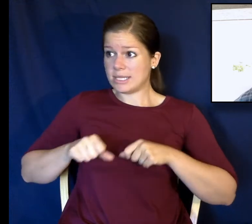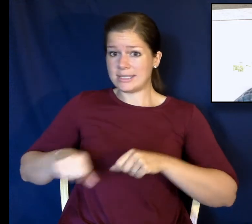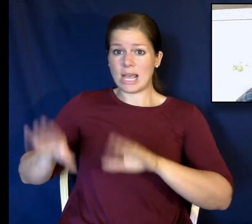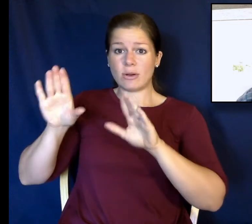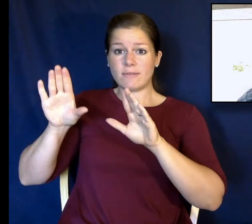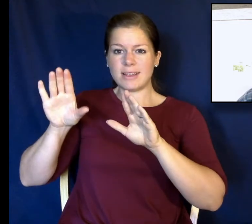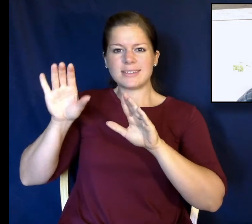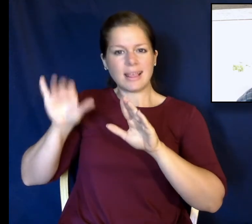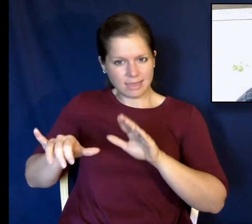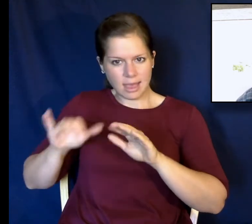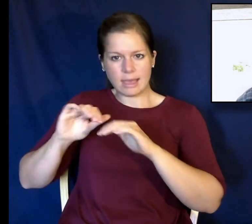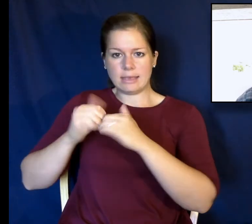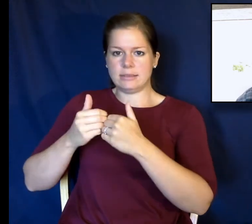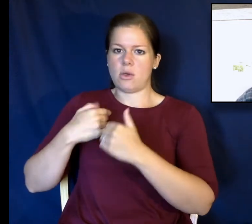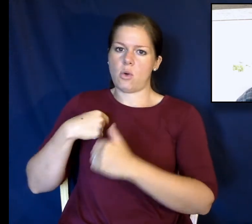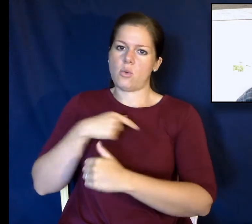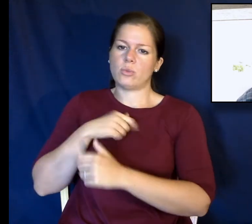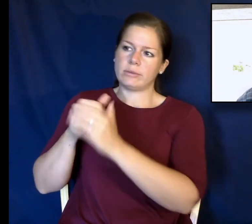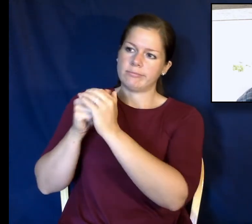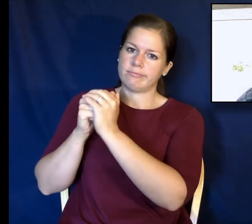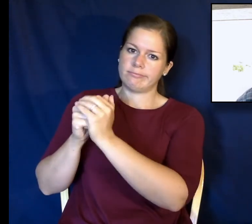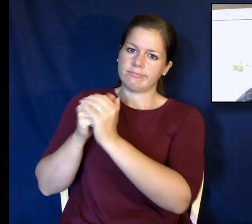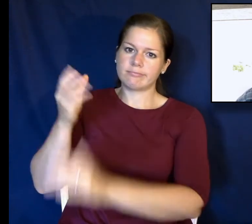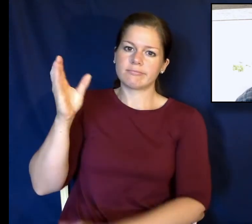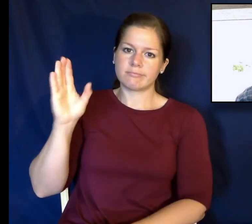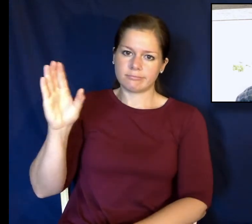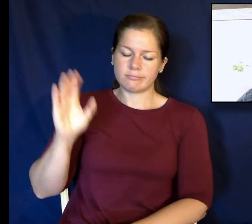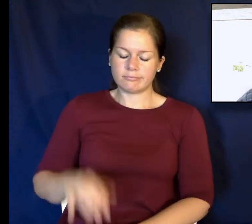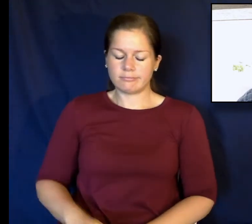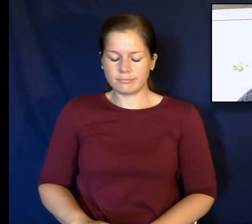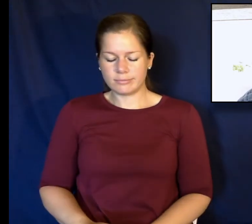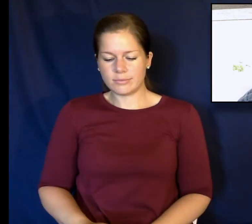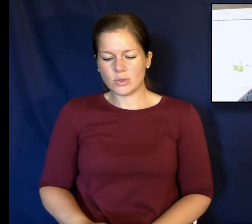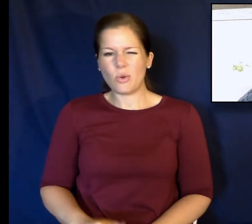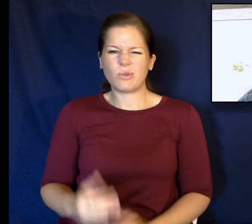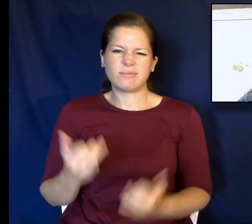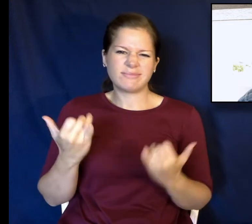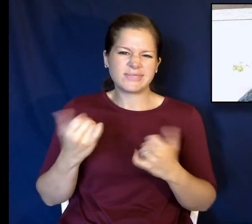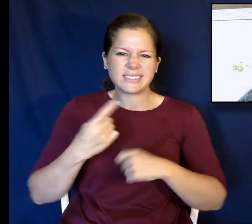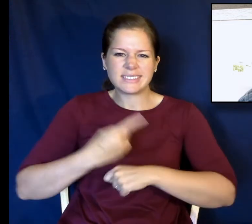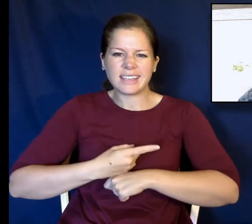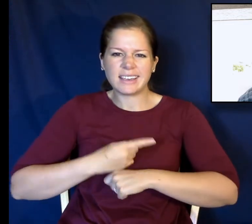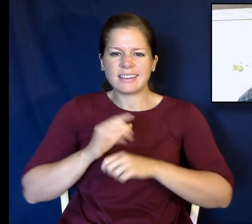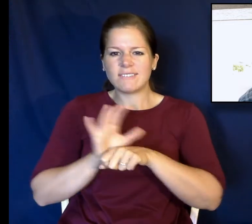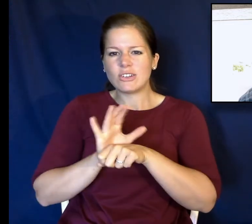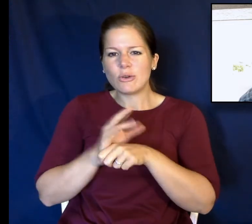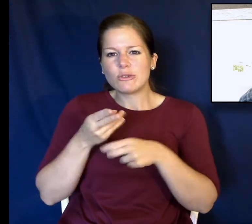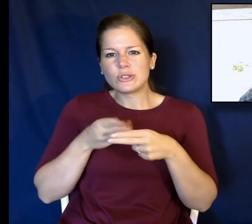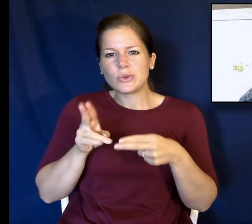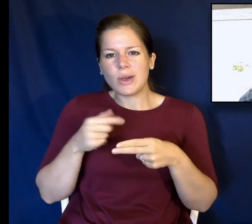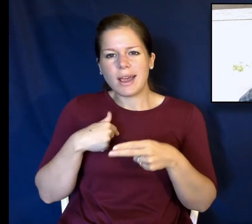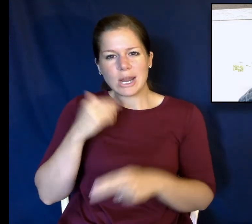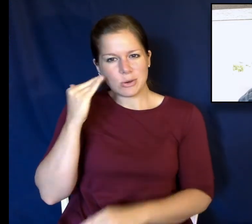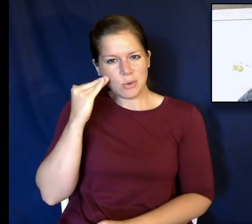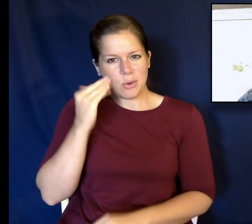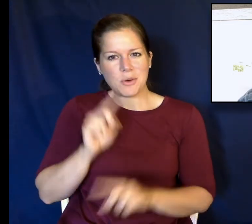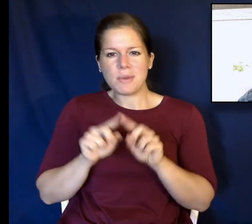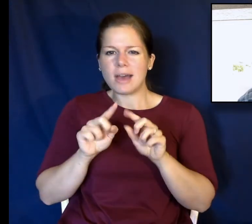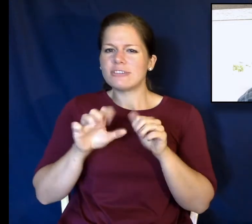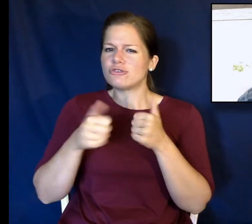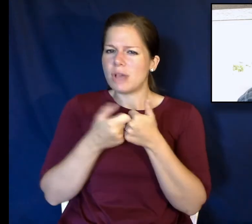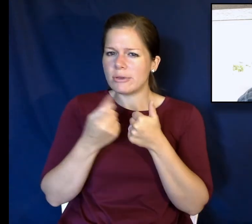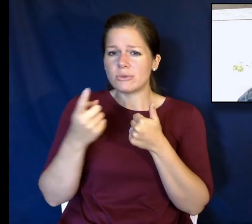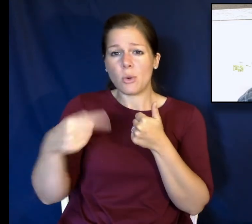worship to God. So it's a little bit shorter video today, but I just want to challenge all of us to